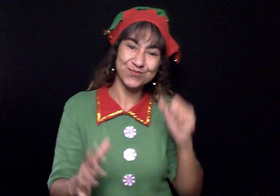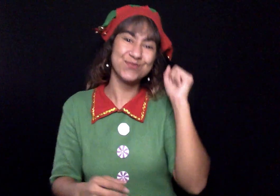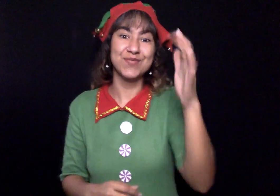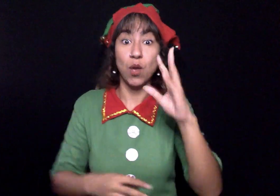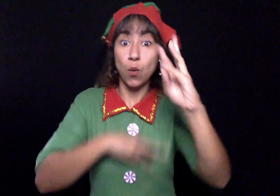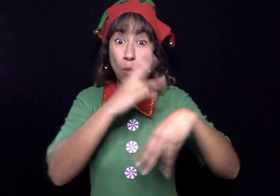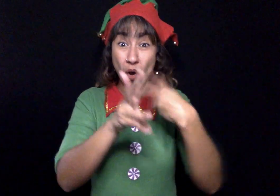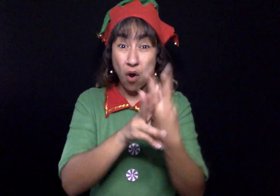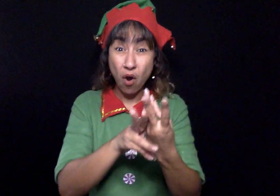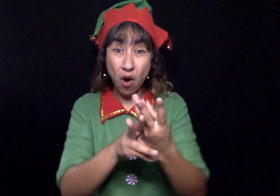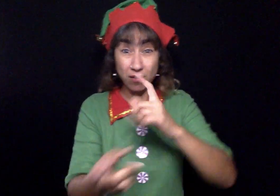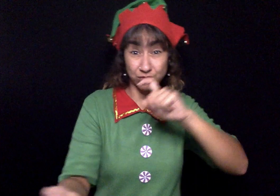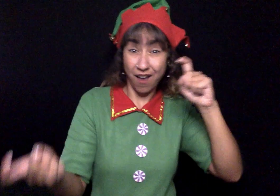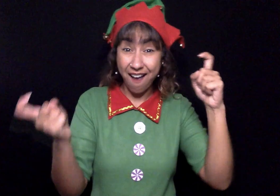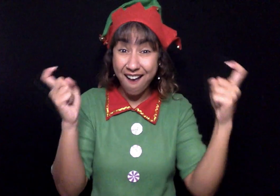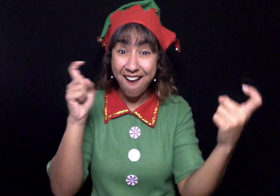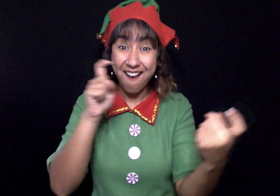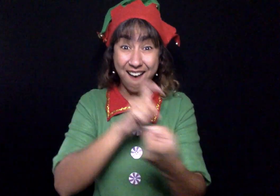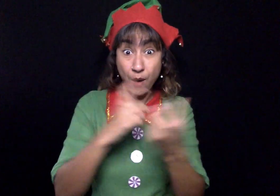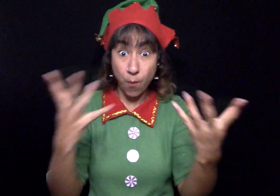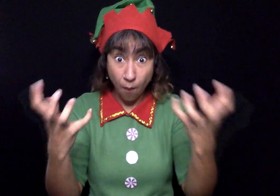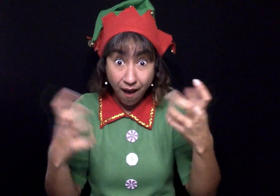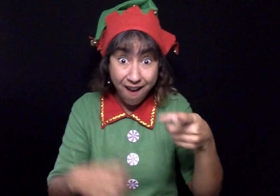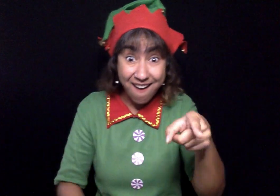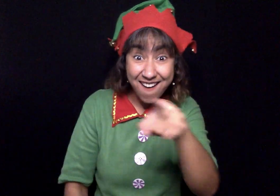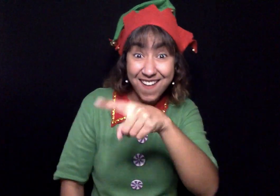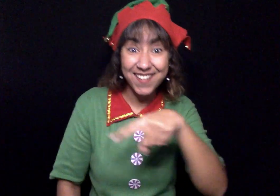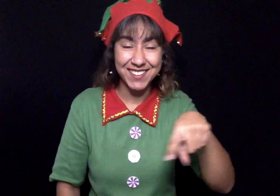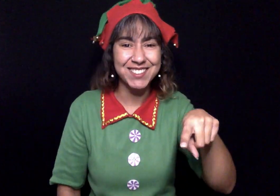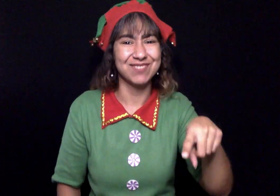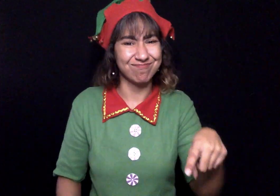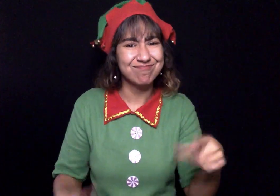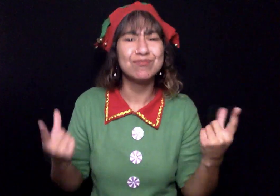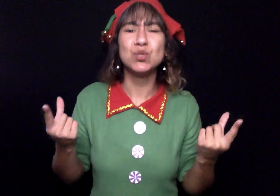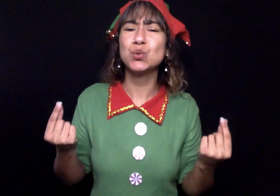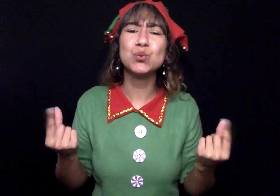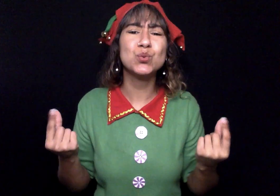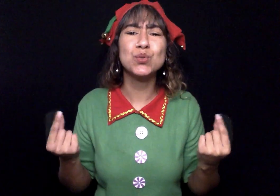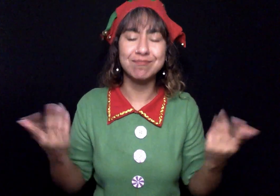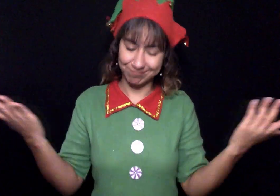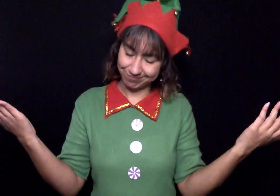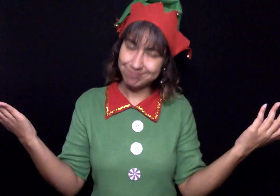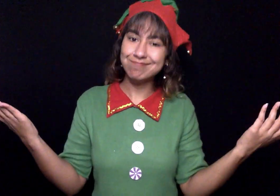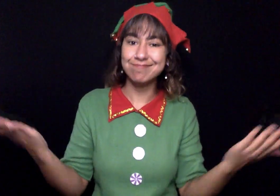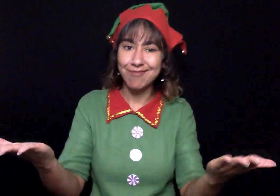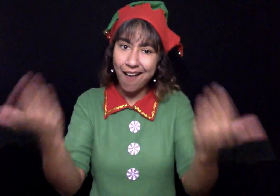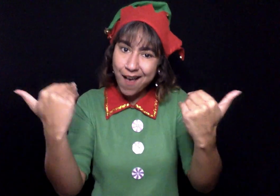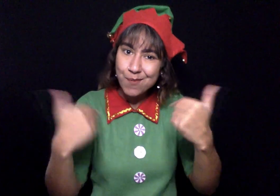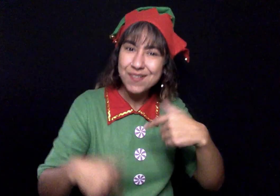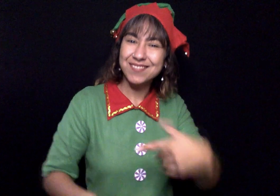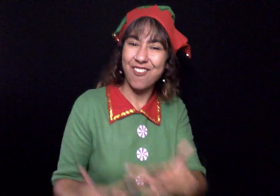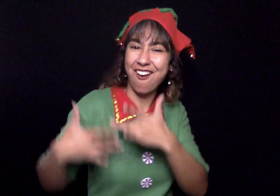world from tearing apart Well, you know where to look, yeah, you gotta put a little holiday in your